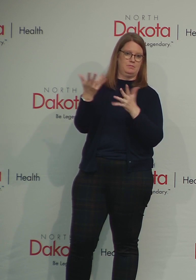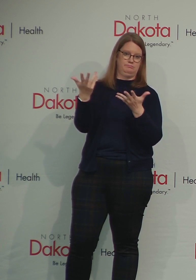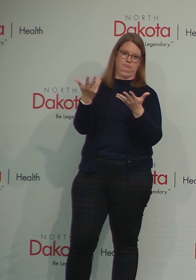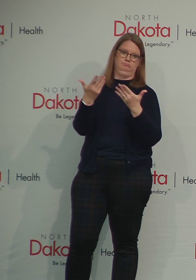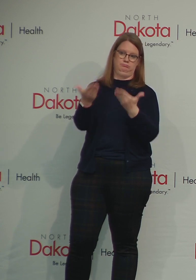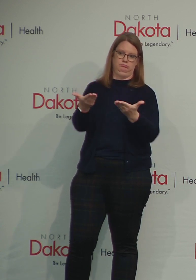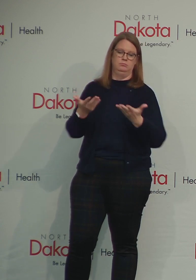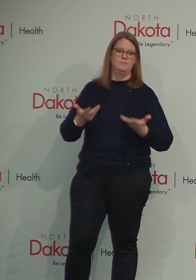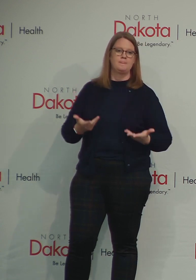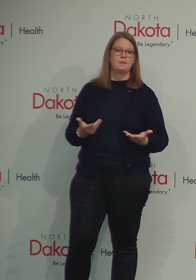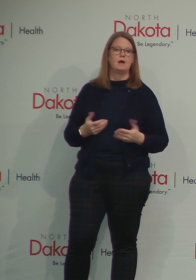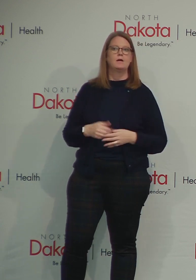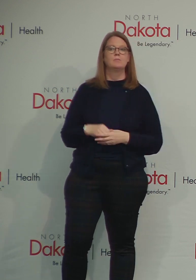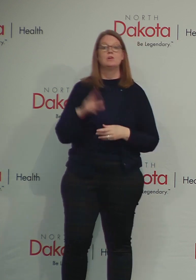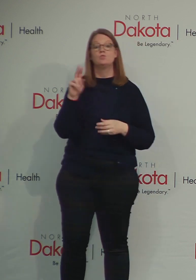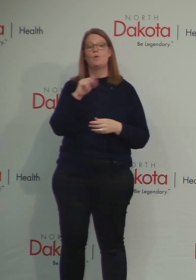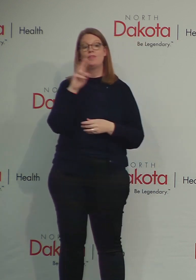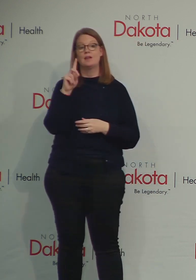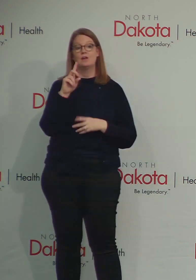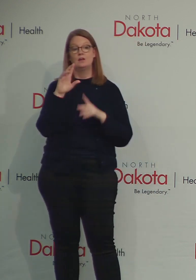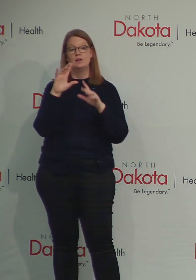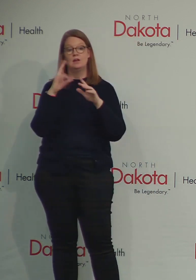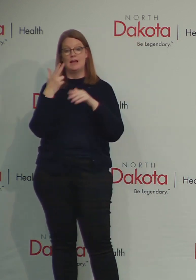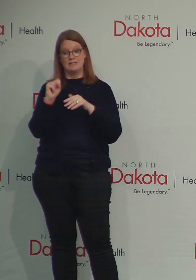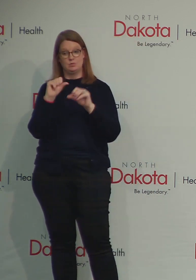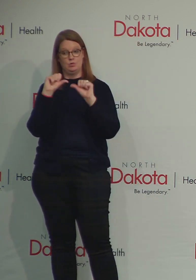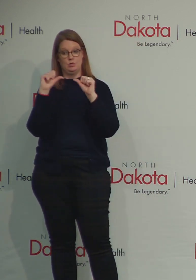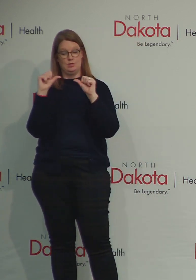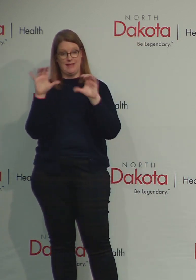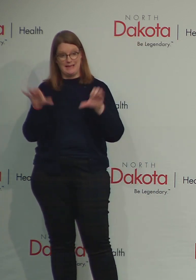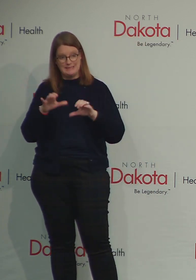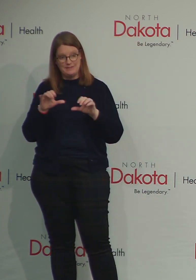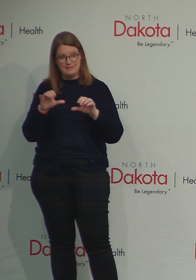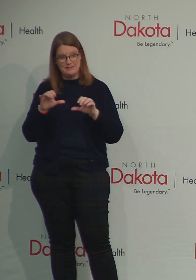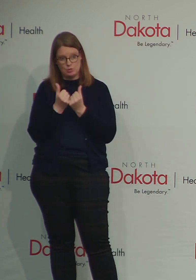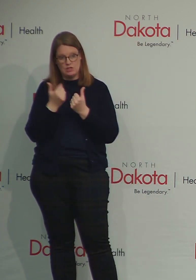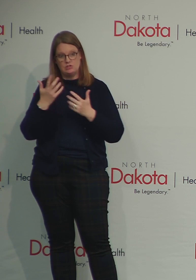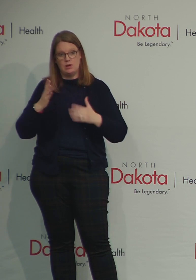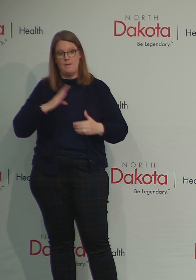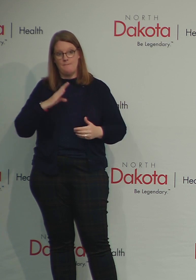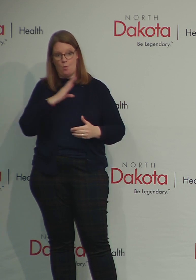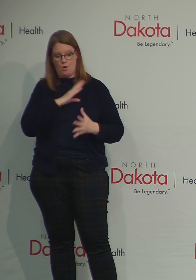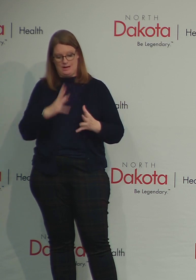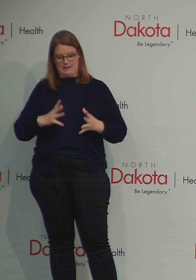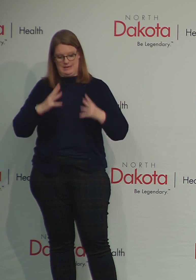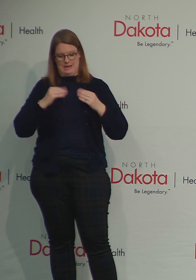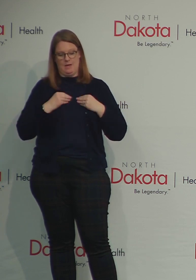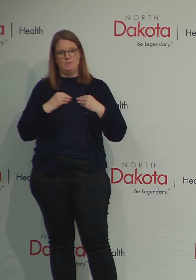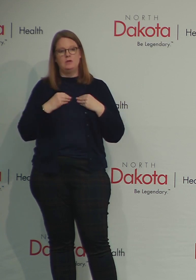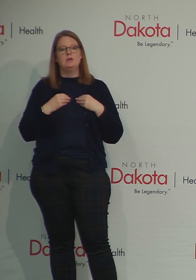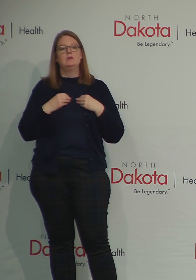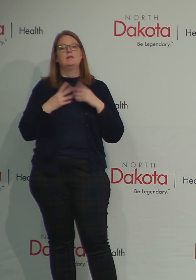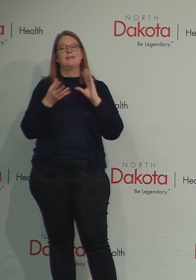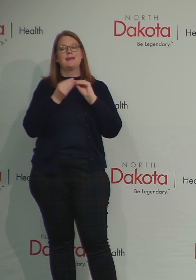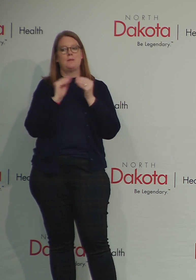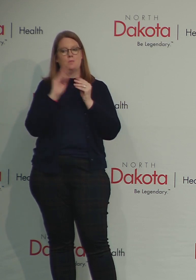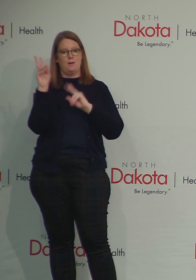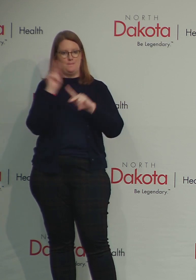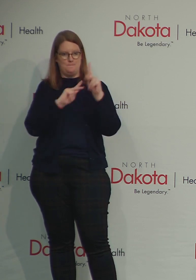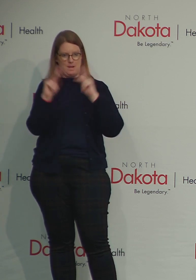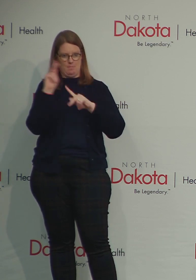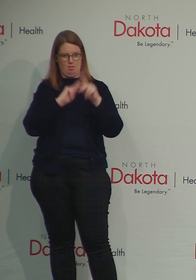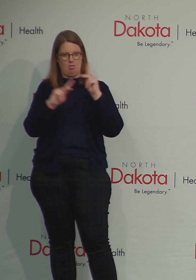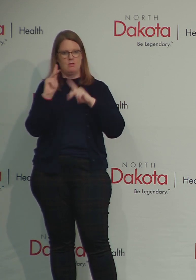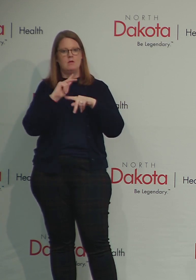orders that are expiring. The North Dakota High School Association board this morning adopted capacity rules that are in